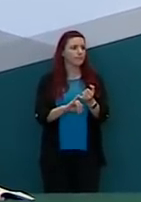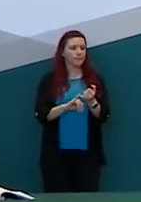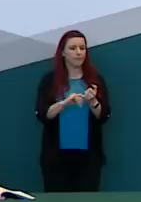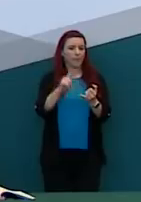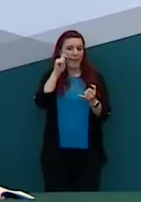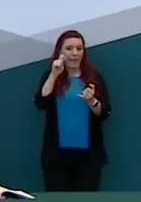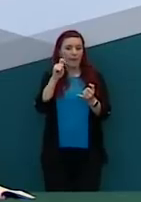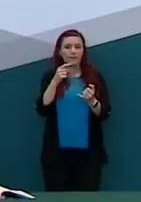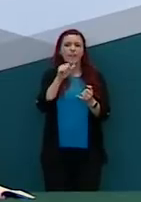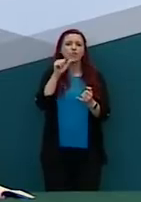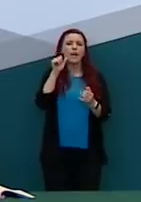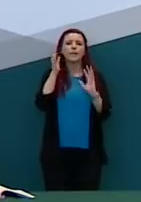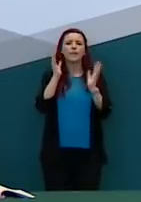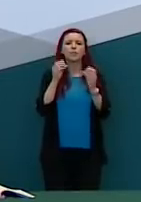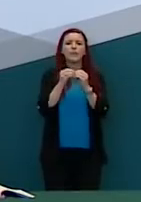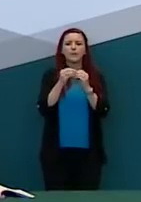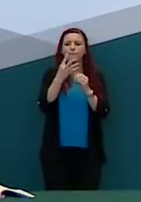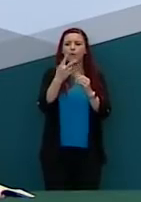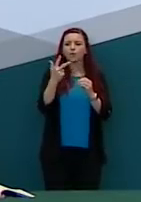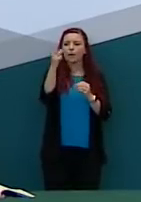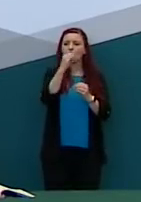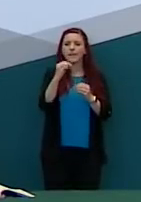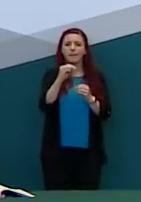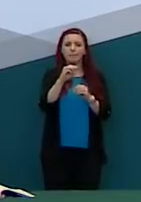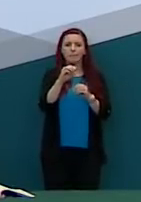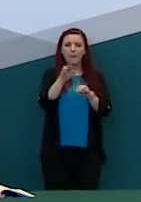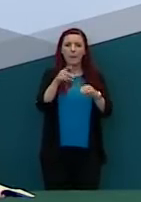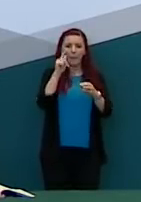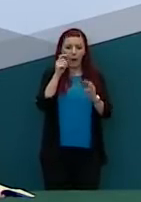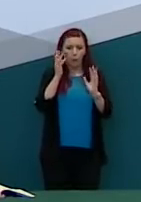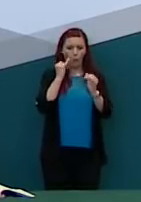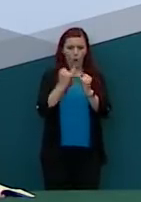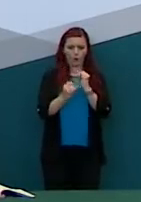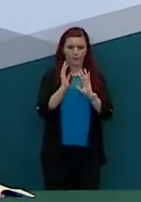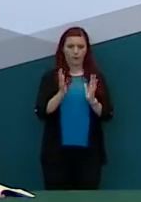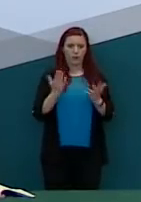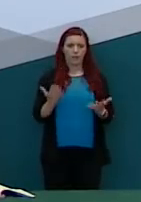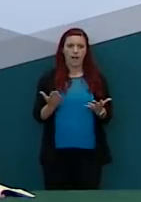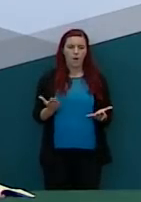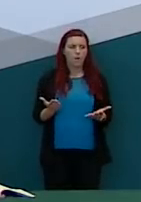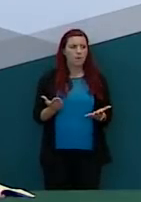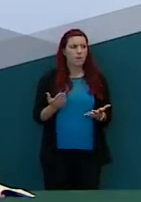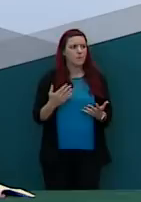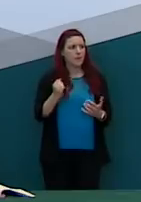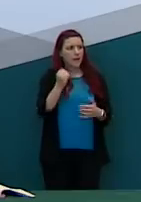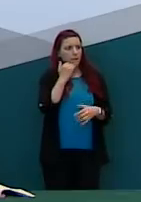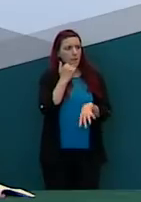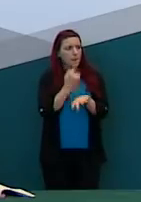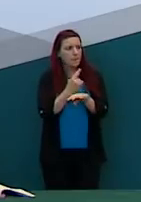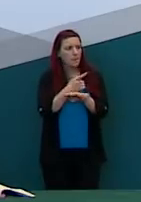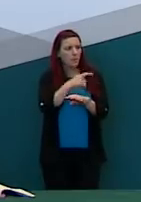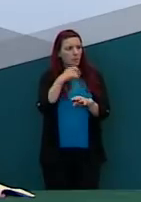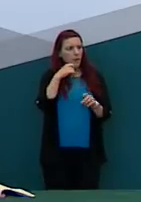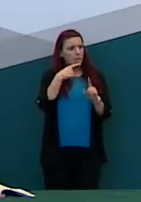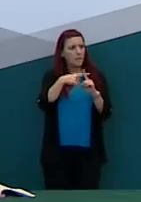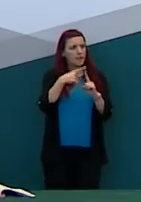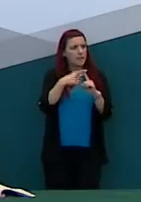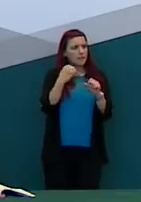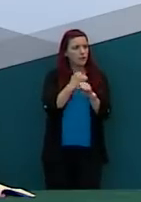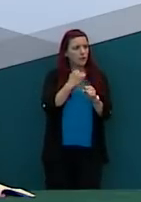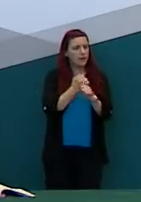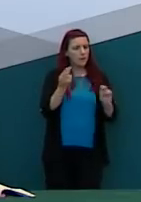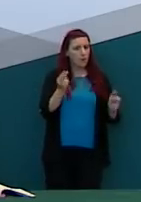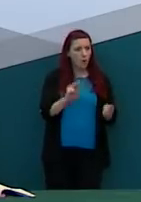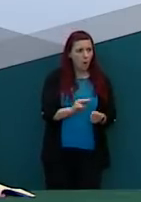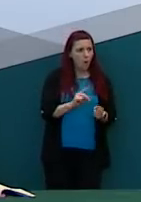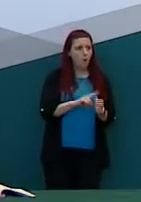I'm just wondering the type of figures that we have there, the 107 cases, the fact that the positivity rate is low, and you said that, that